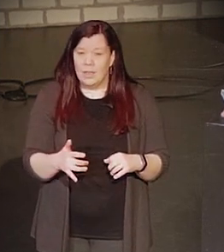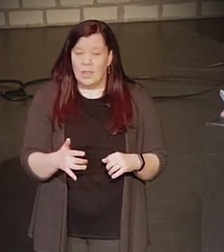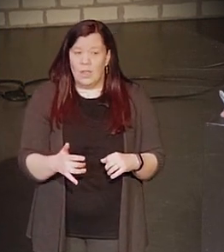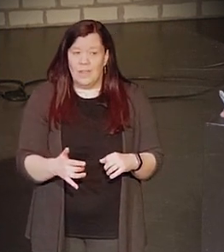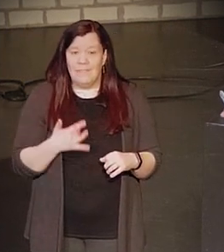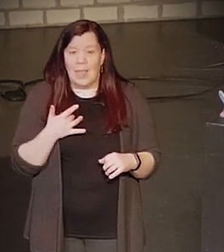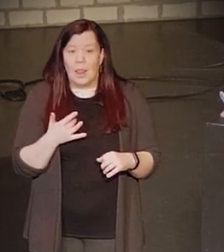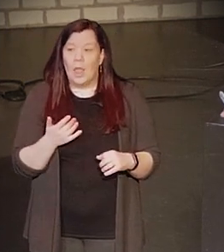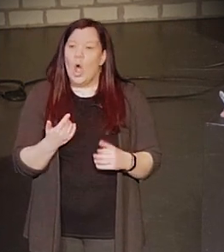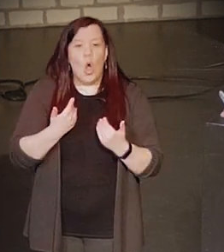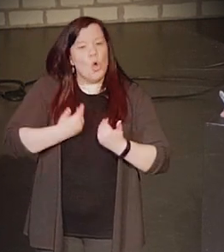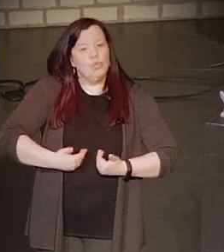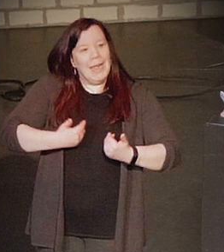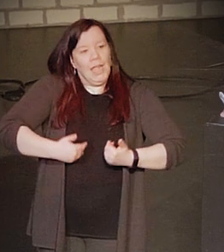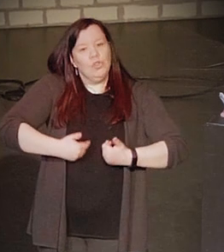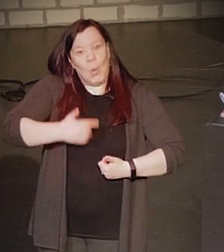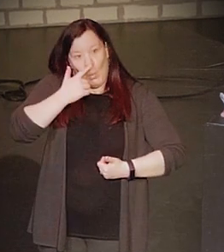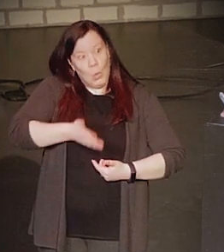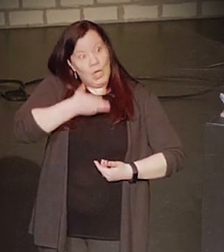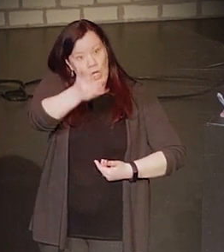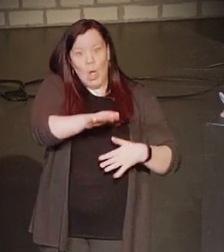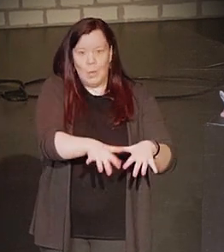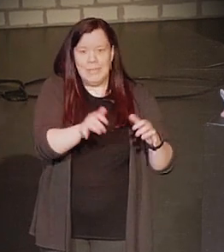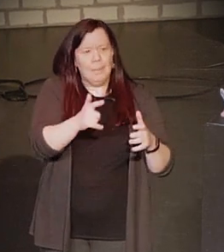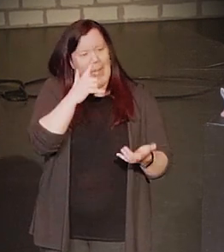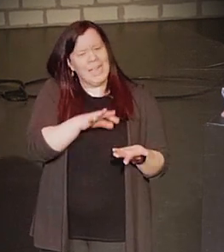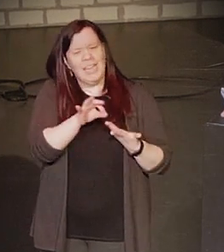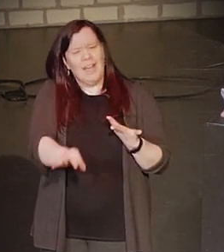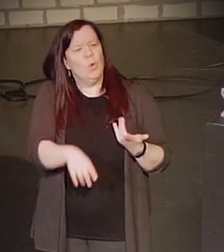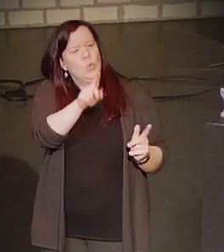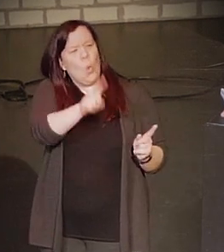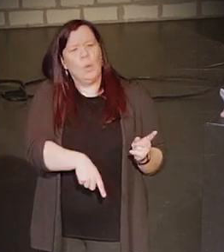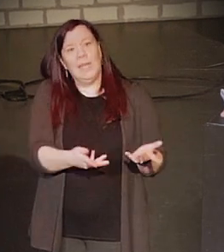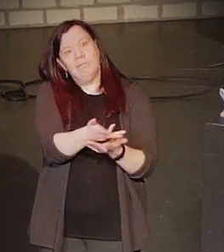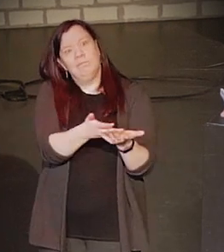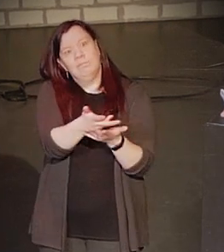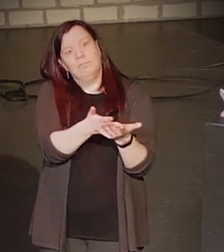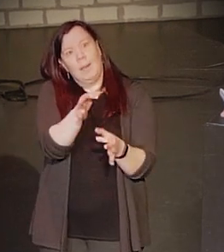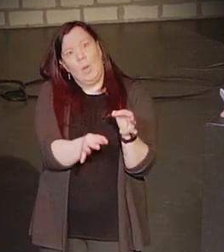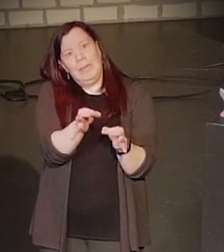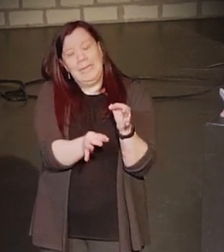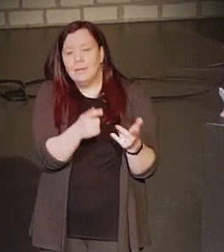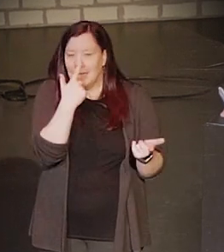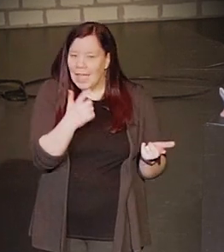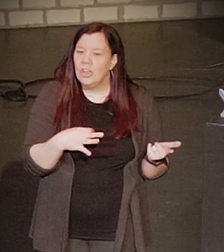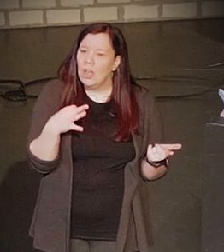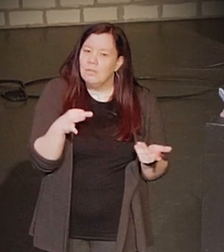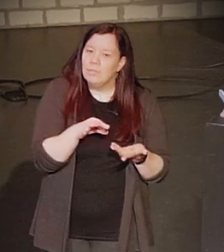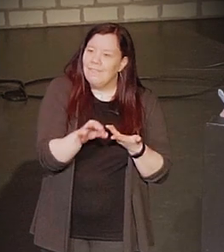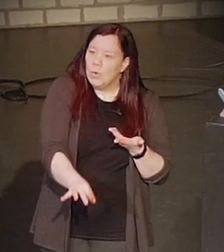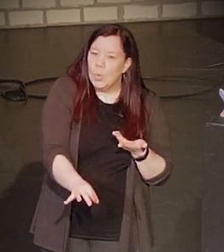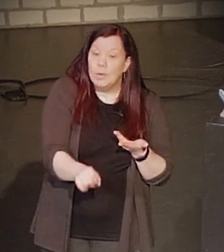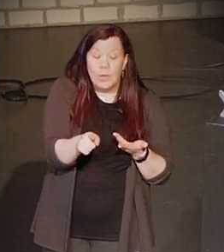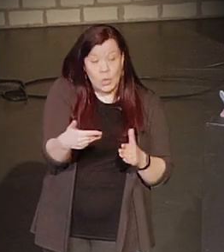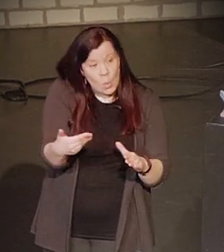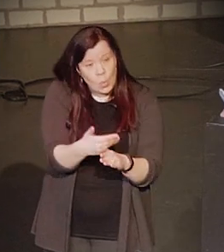privileged those who had lots of money already. If you're wealthy, you can afford to go and spend a day in the assembly chatting about politics. If you're